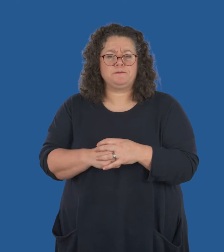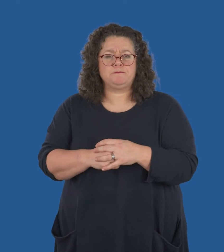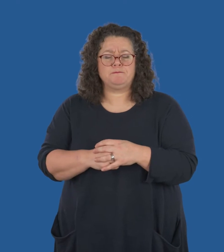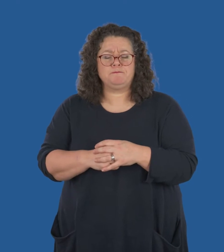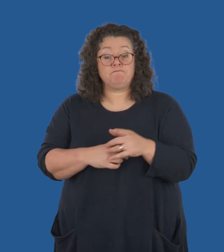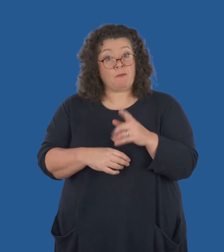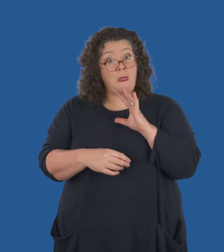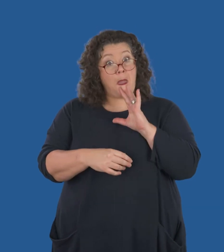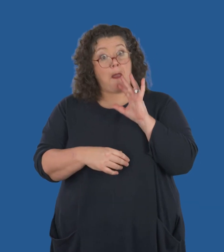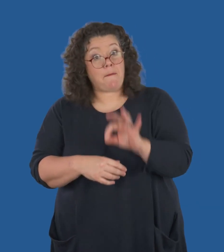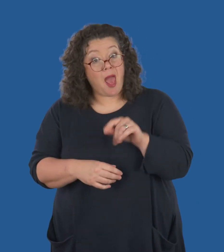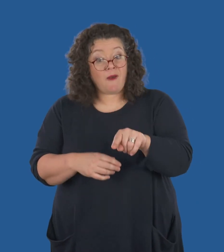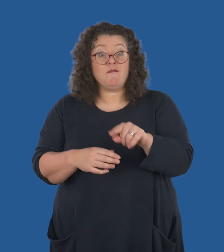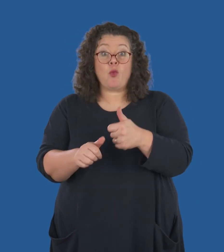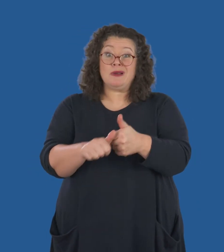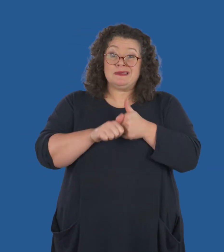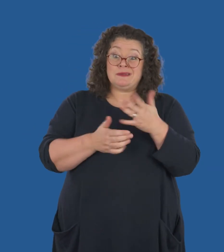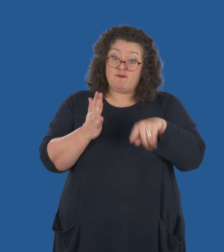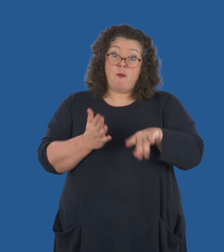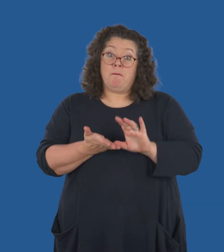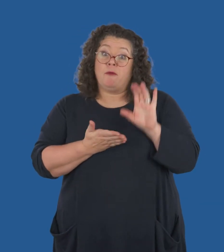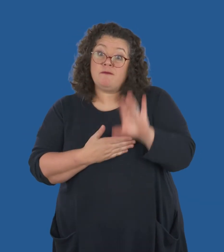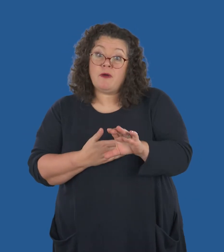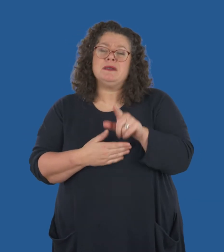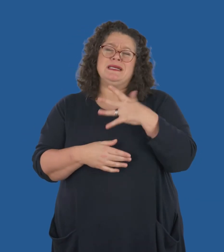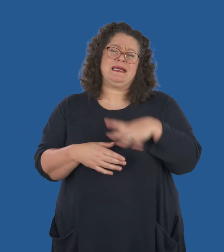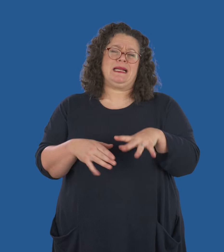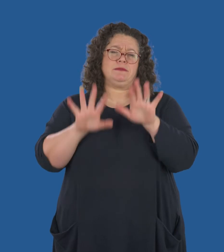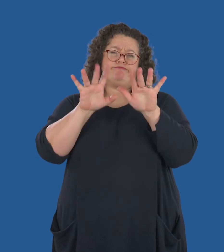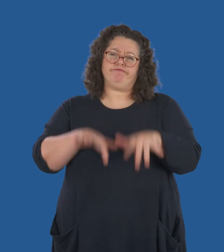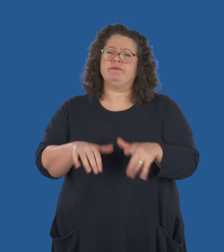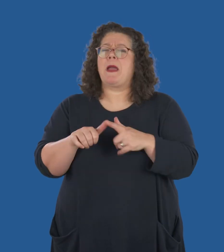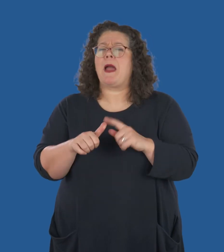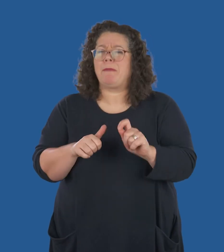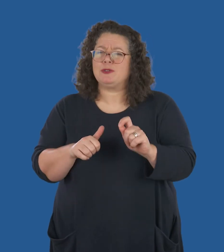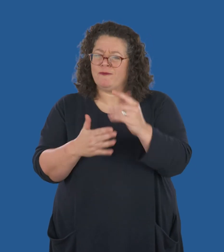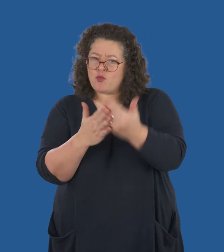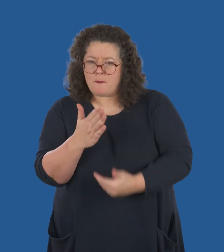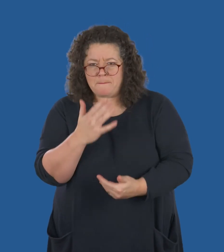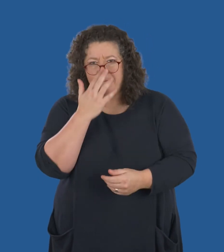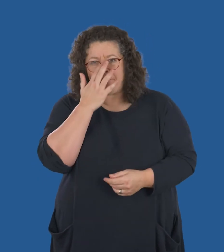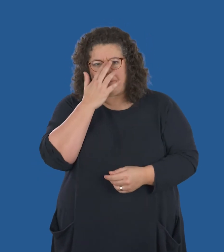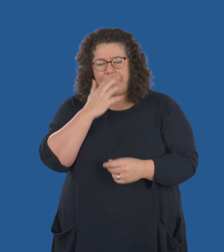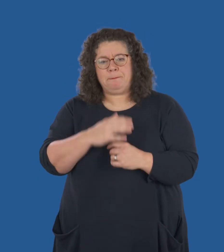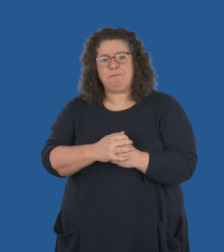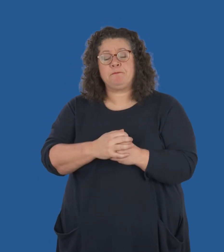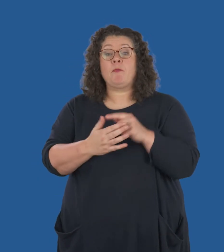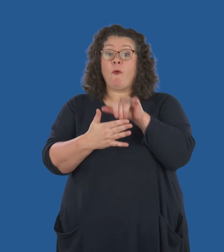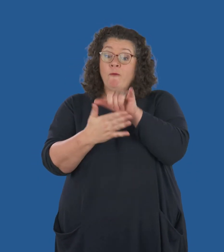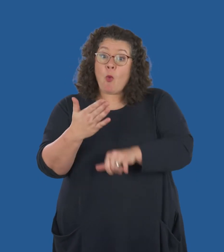To apply for assistance from the fund, you will be asked to complete an application form. The form can be provided in